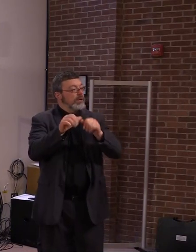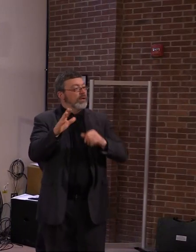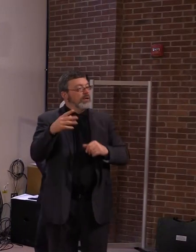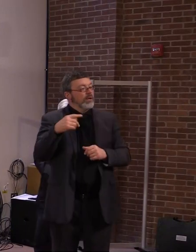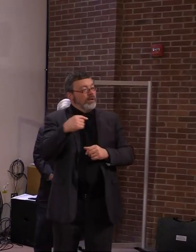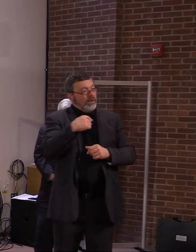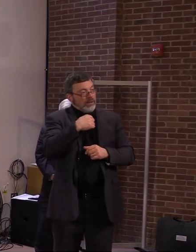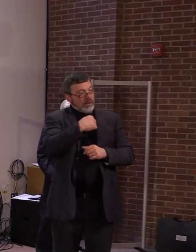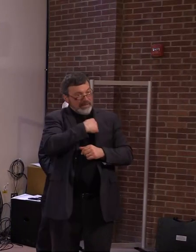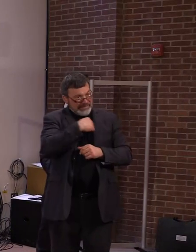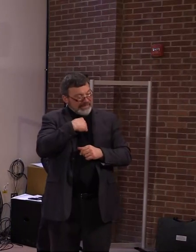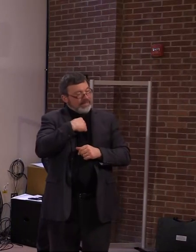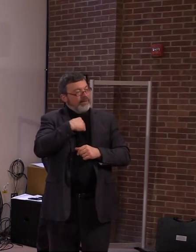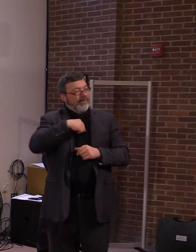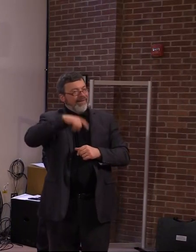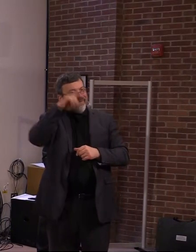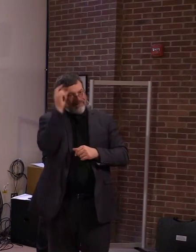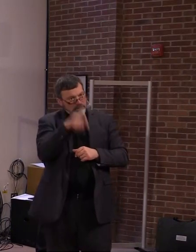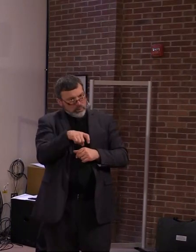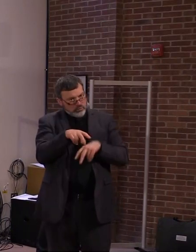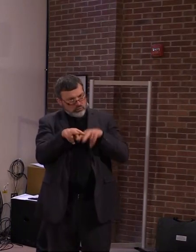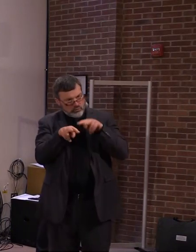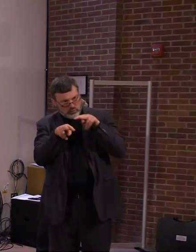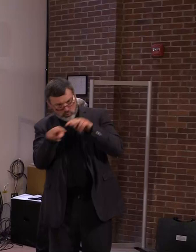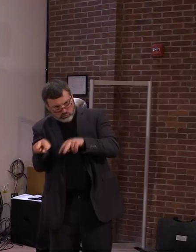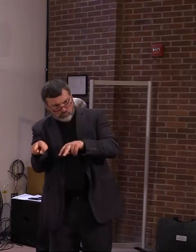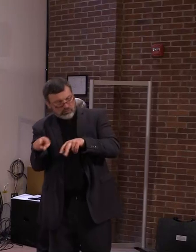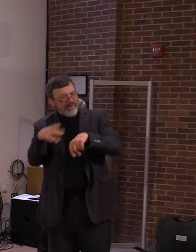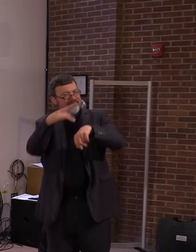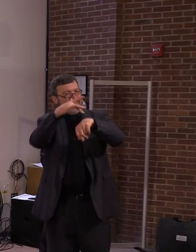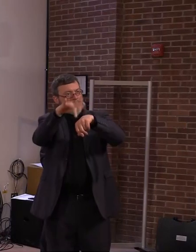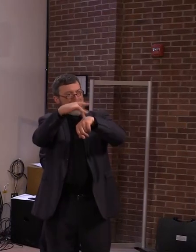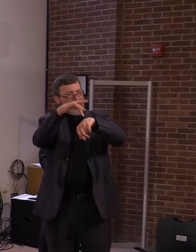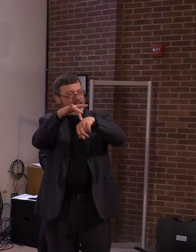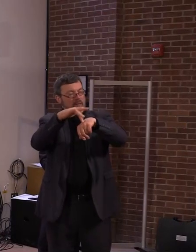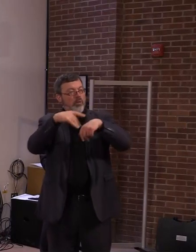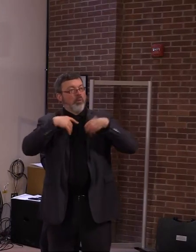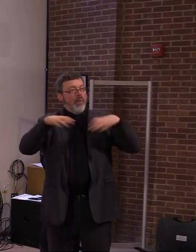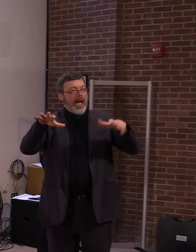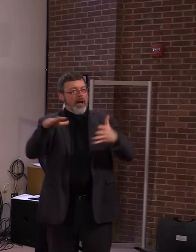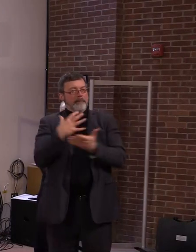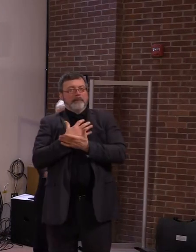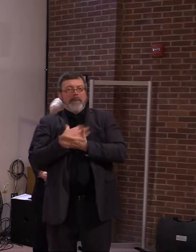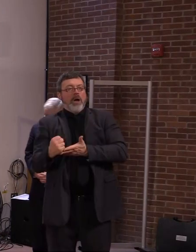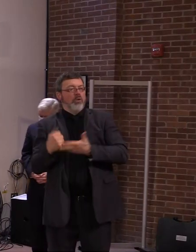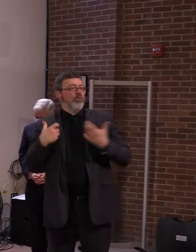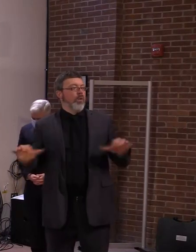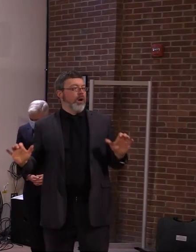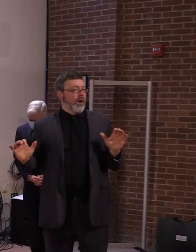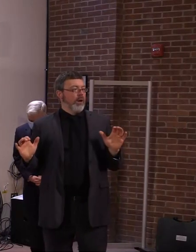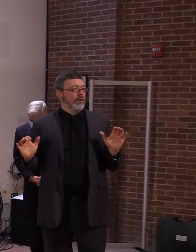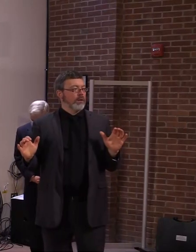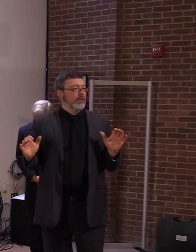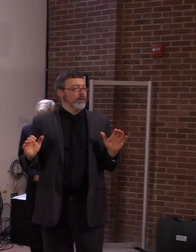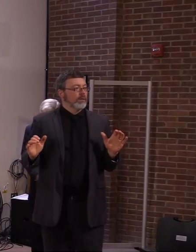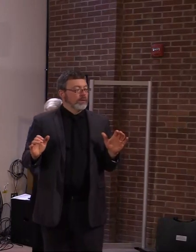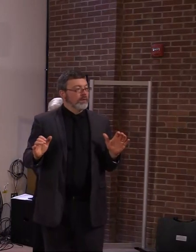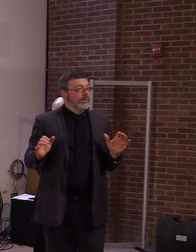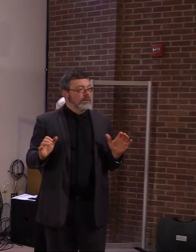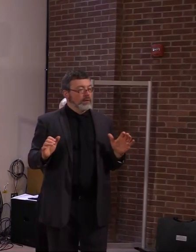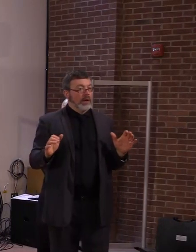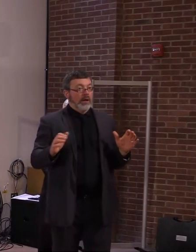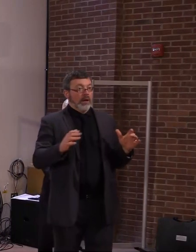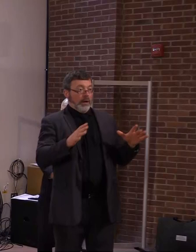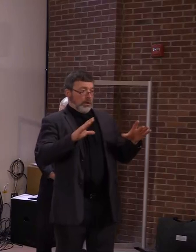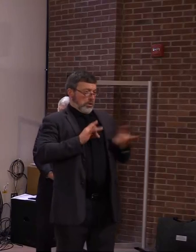issue, clearly ventilators are not an issue, which is great, but all these things have been in the planning and execution stage for